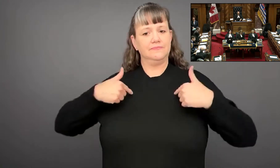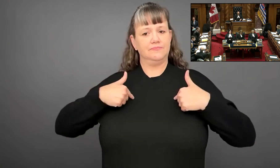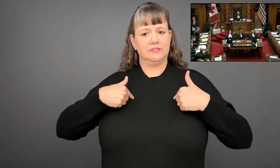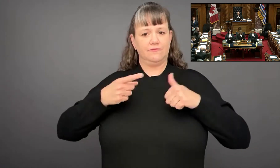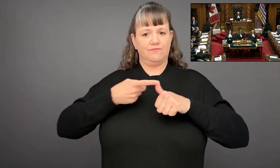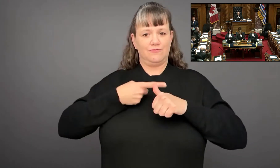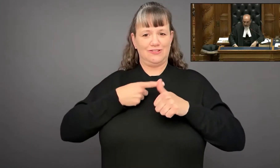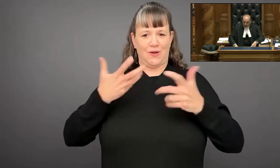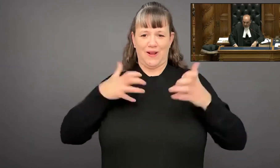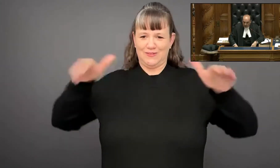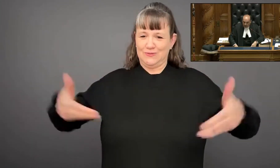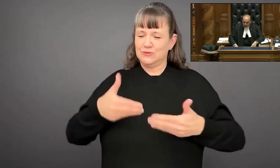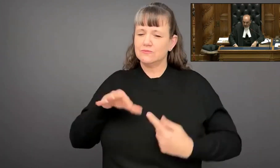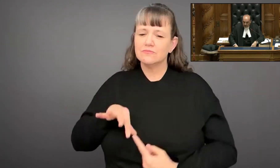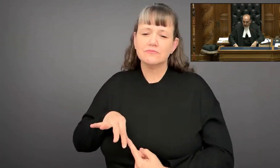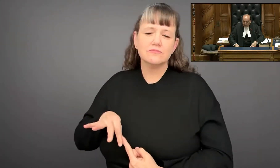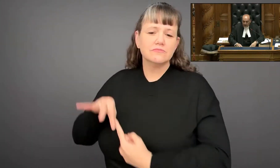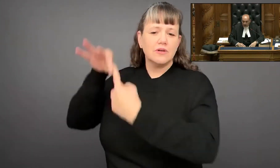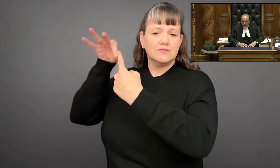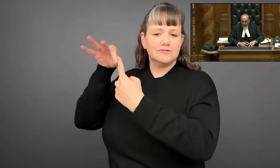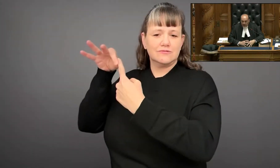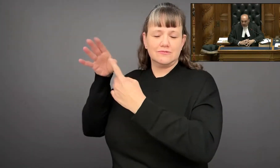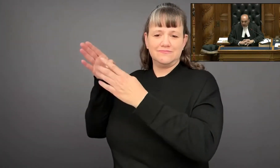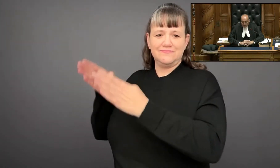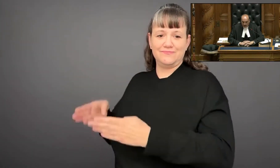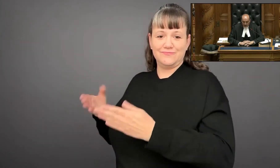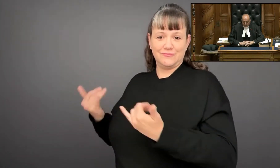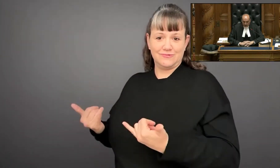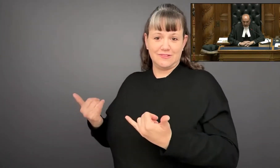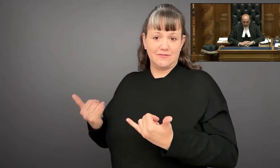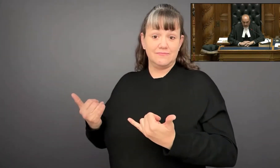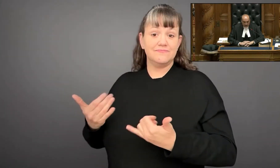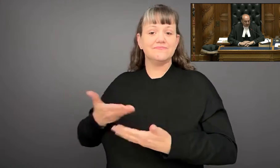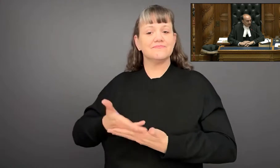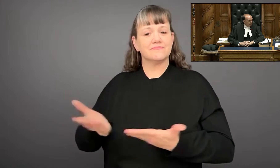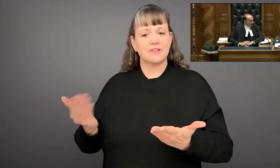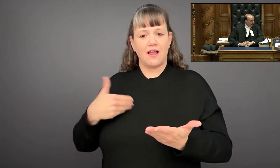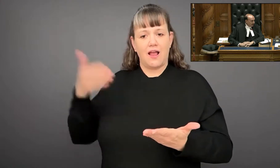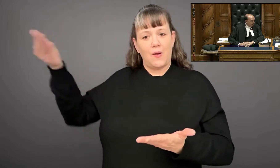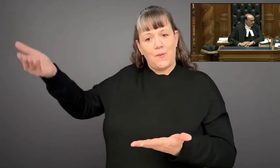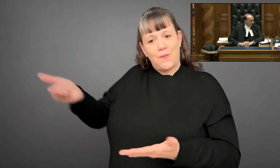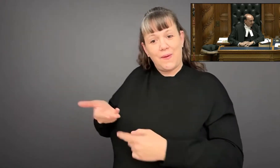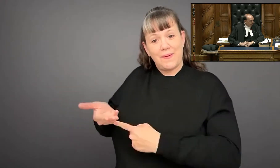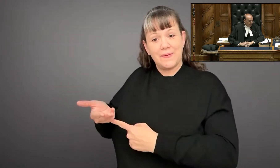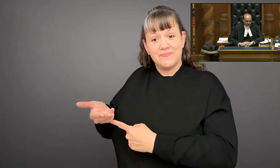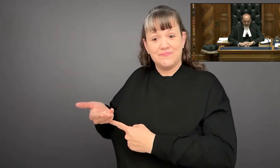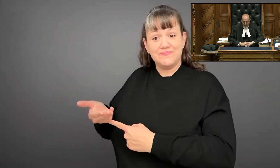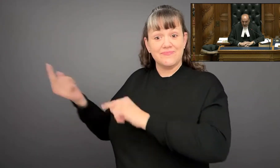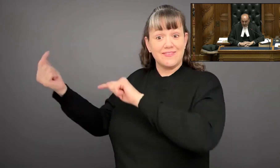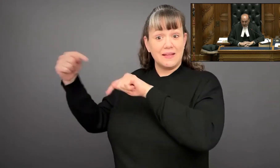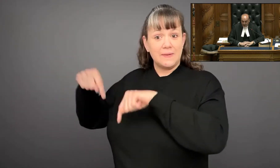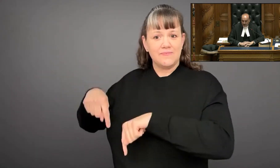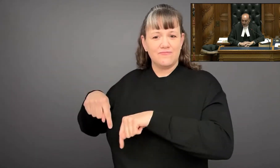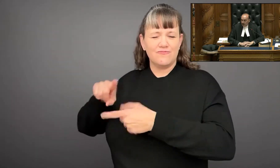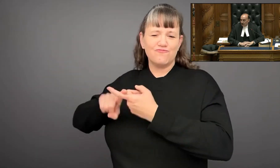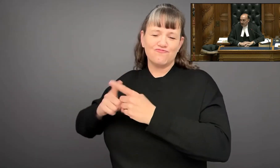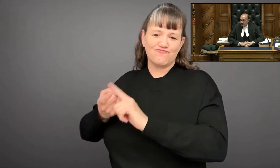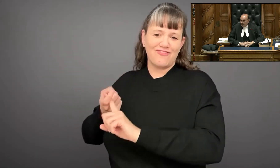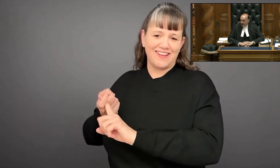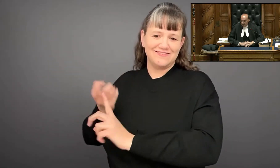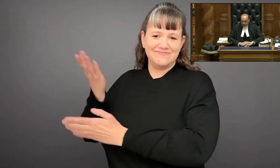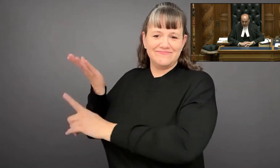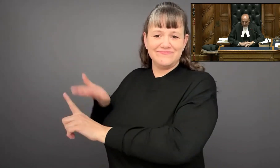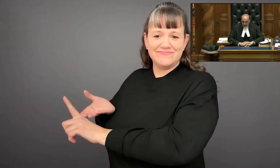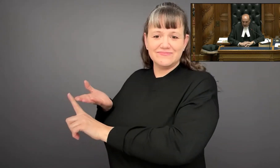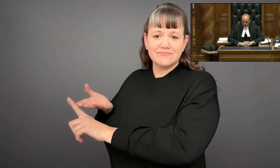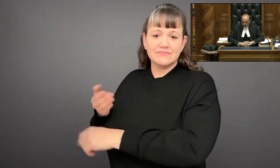make. Honourable members, I'm pleased to welcome to our chamber a friend and a fellow